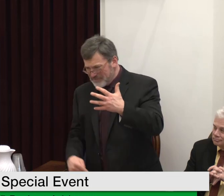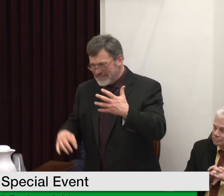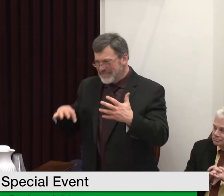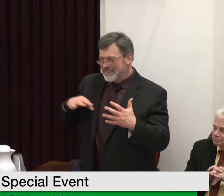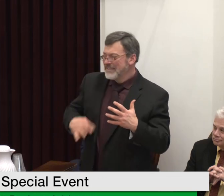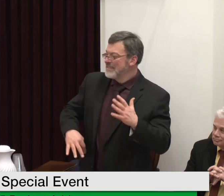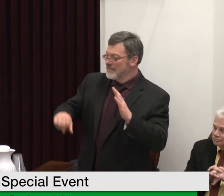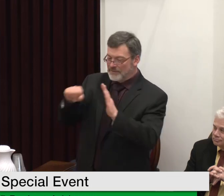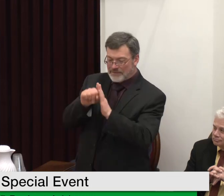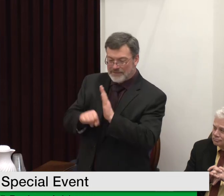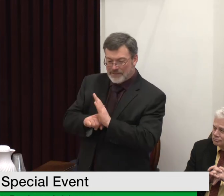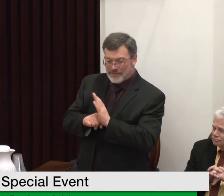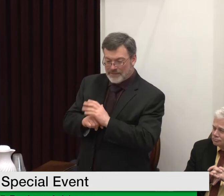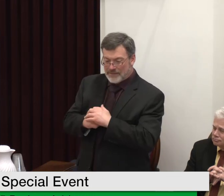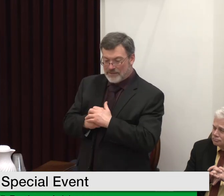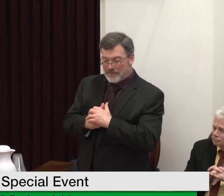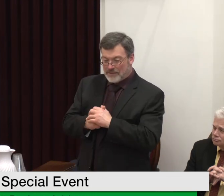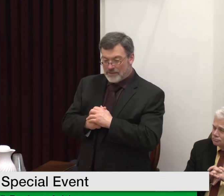so